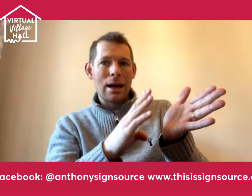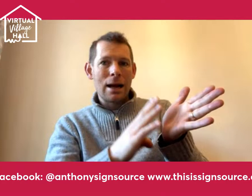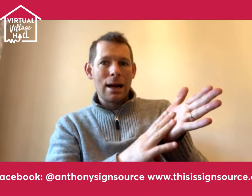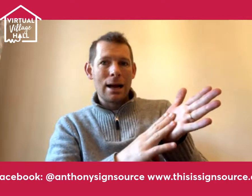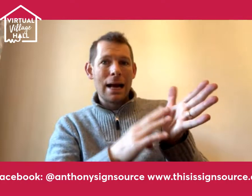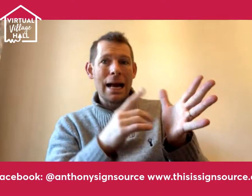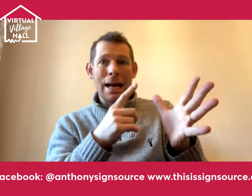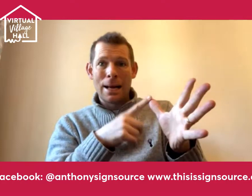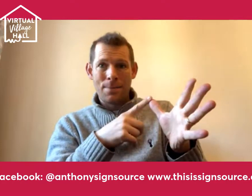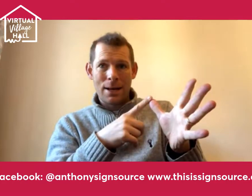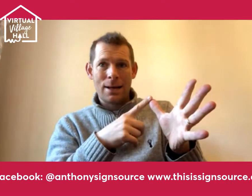is Emma.